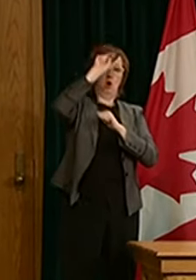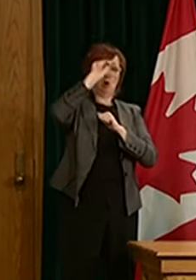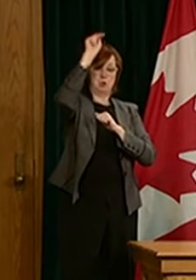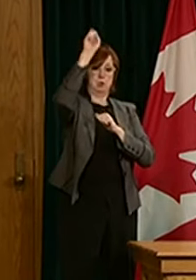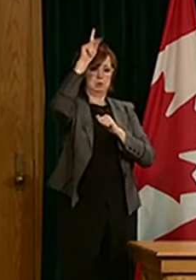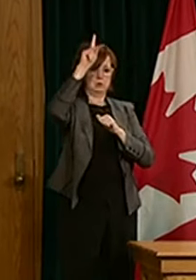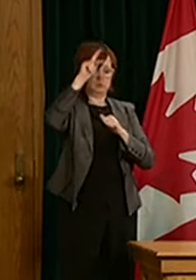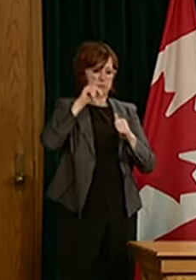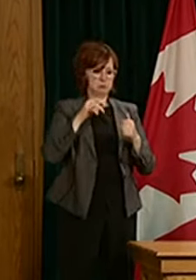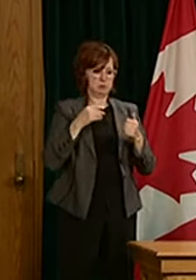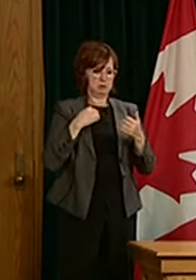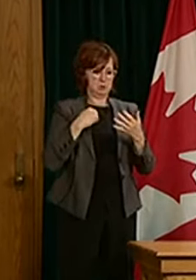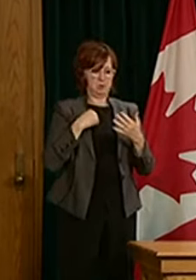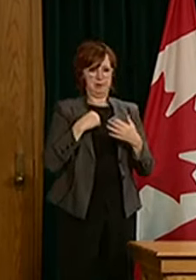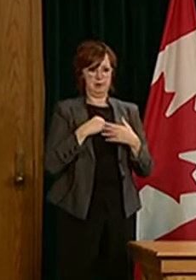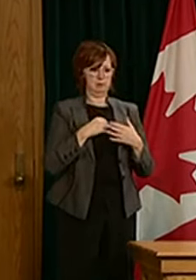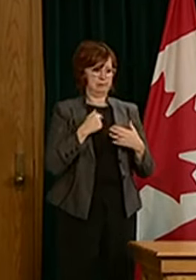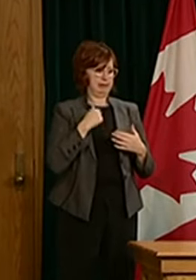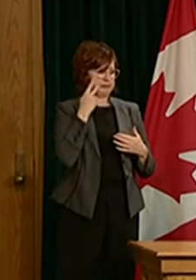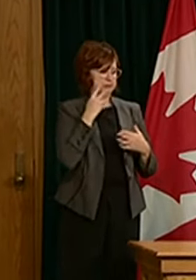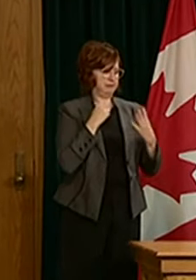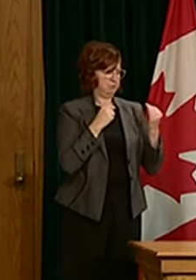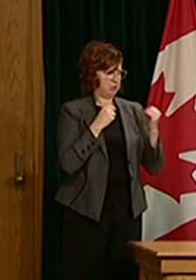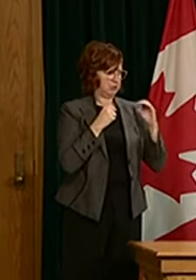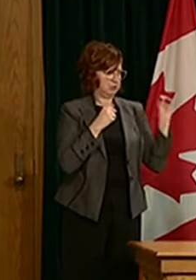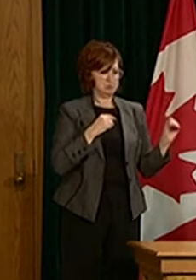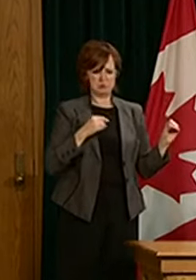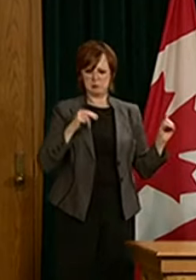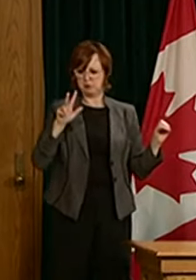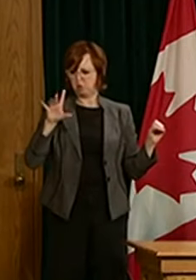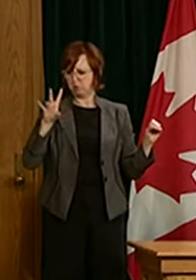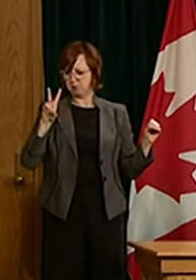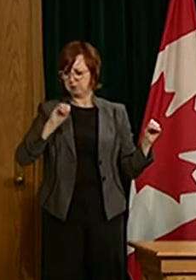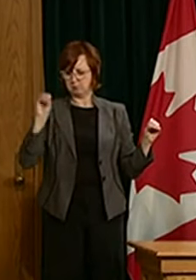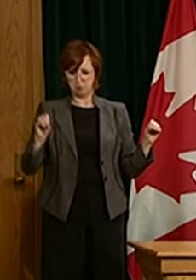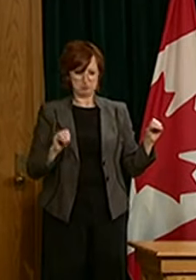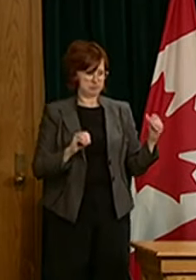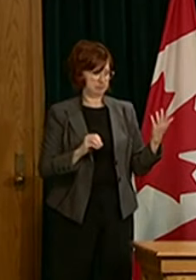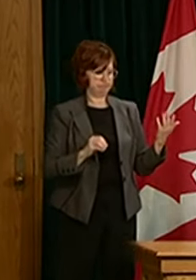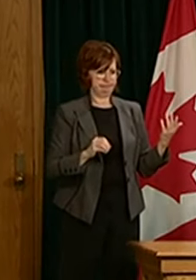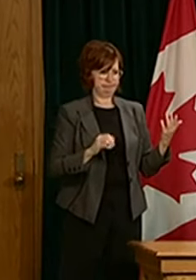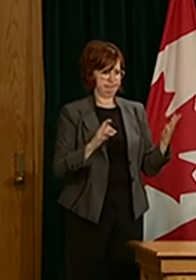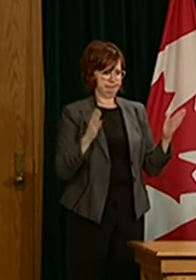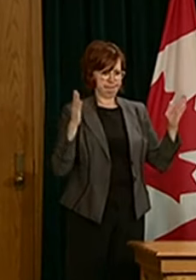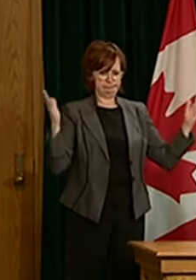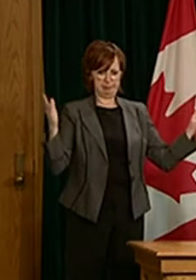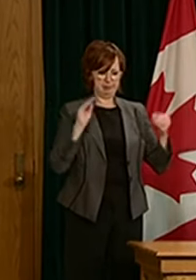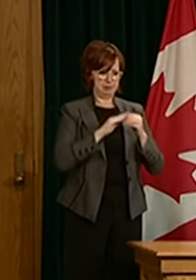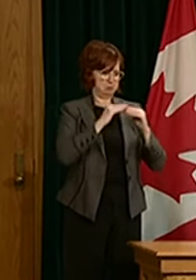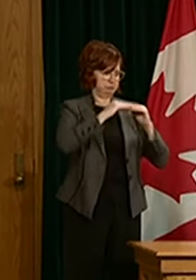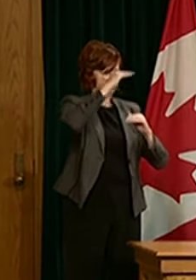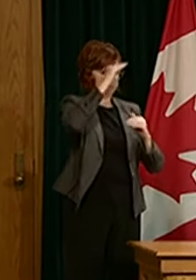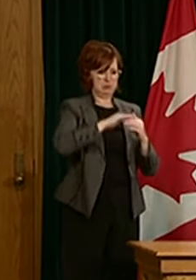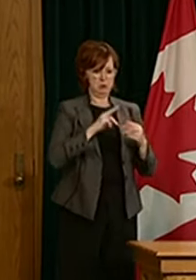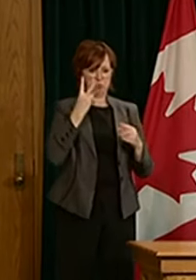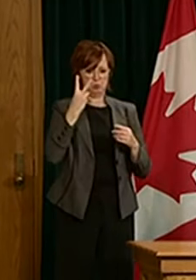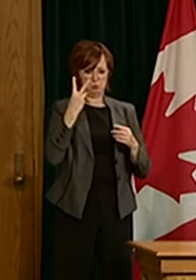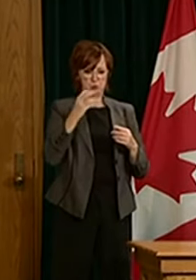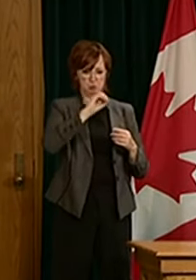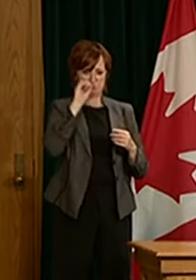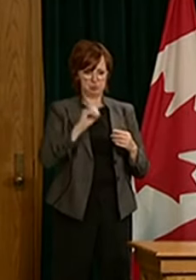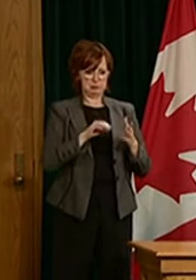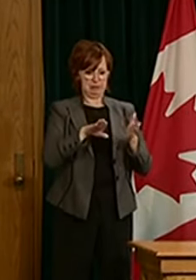14 to 37% of infected and around 2% mortality. Can we assume this across all regions, or will there be